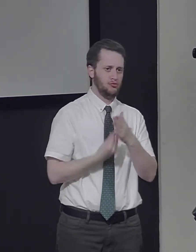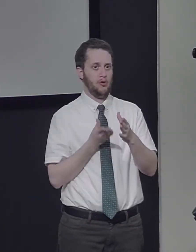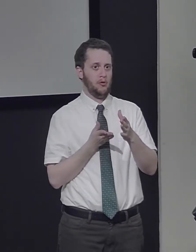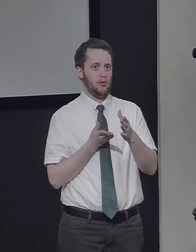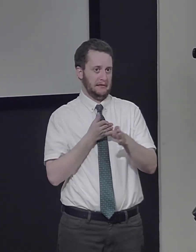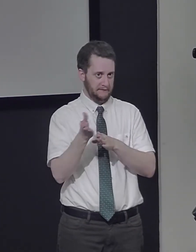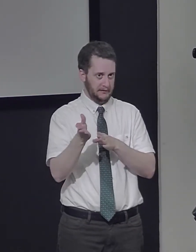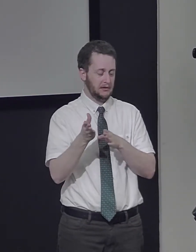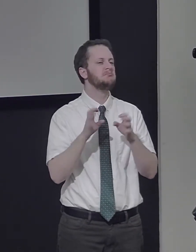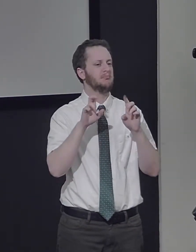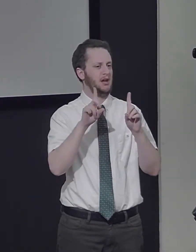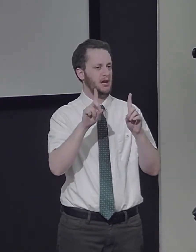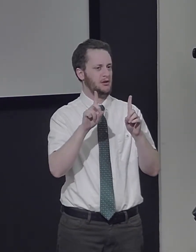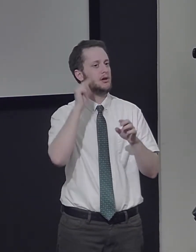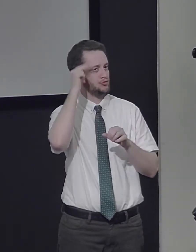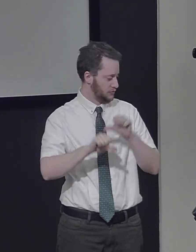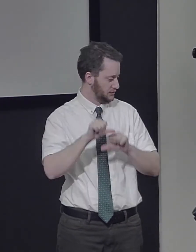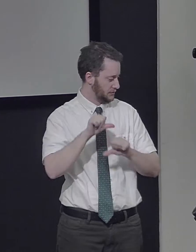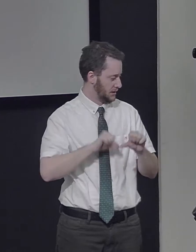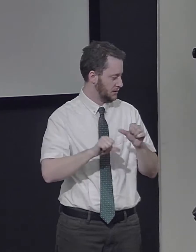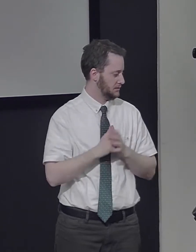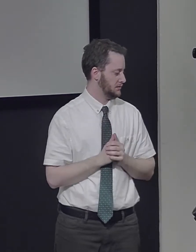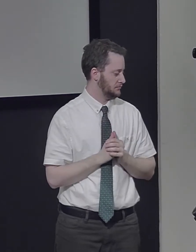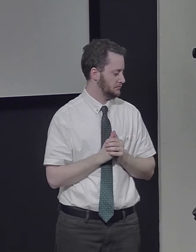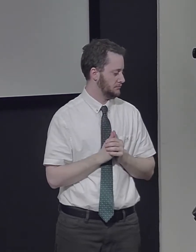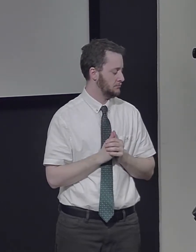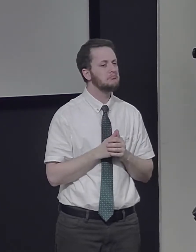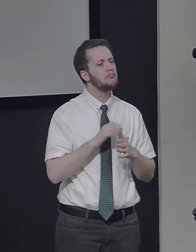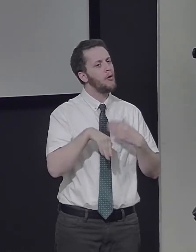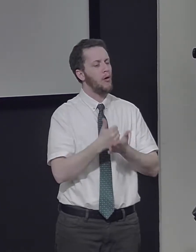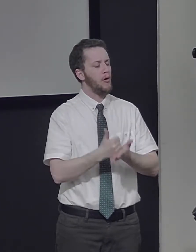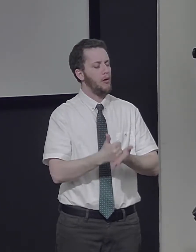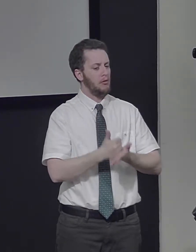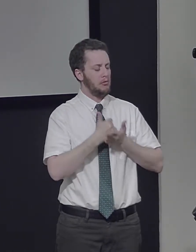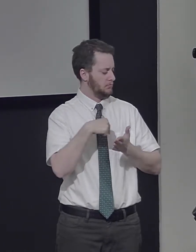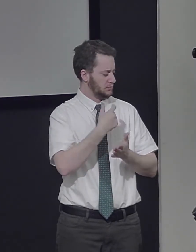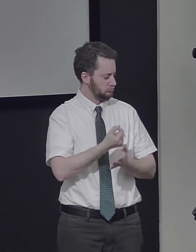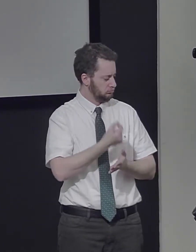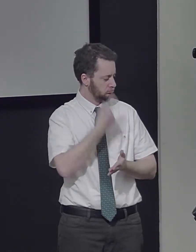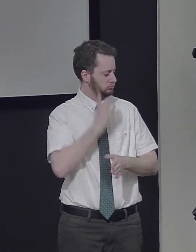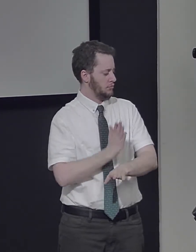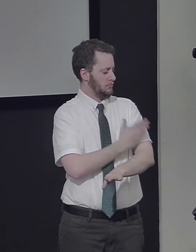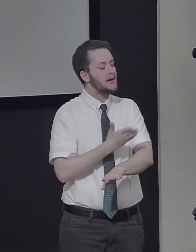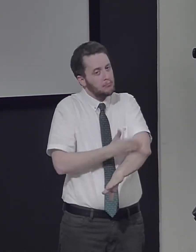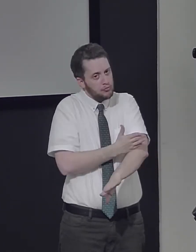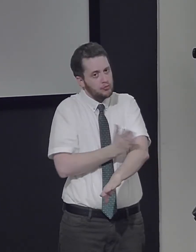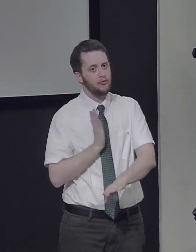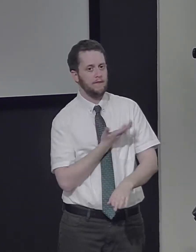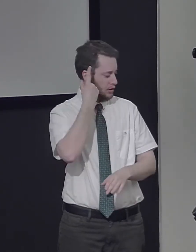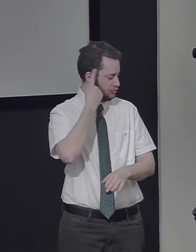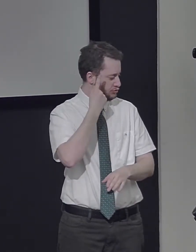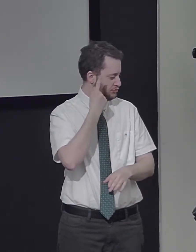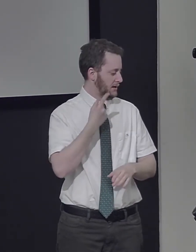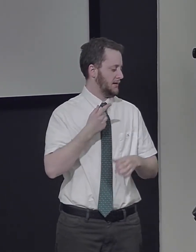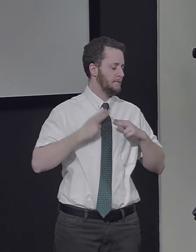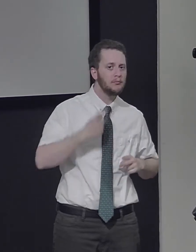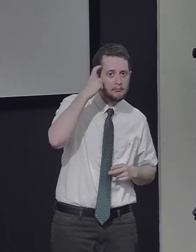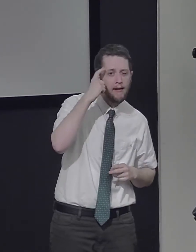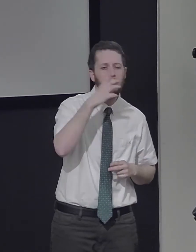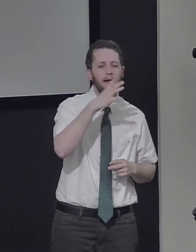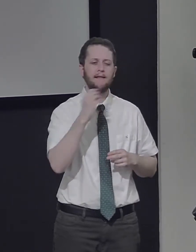fields in between contribute to the new and growing field of educational neuroscience. They increase our understanding of the human